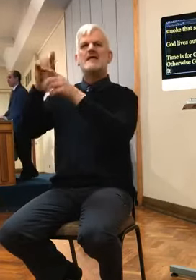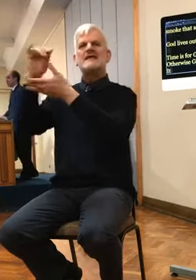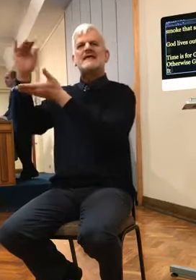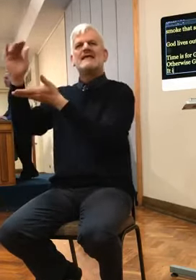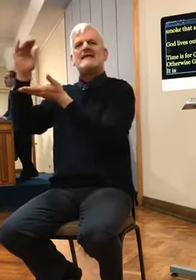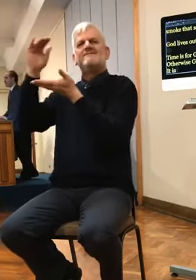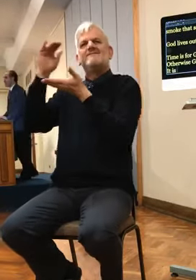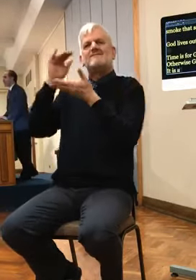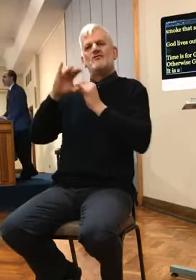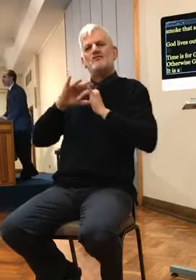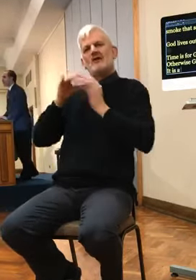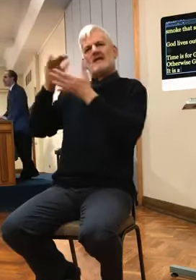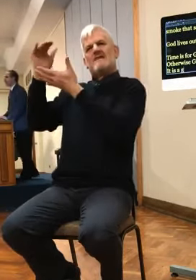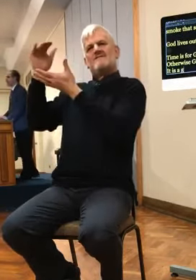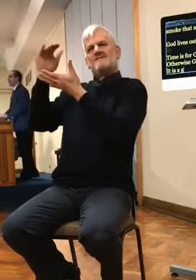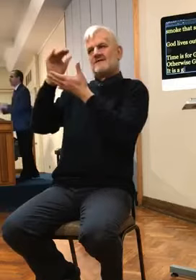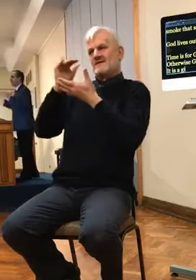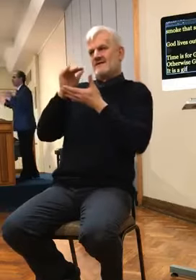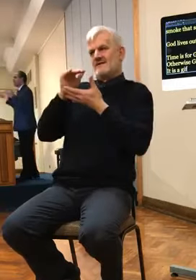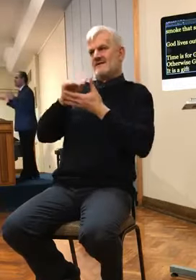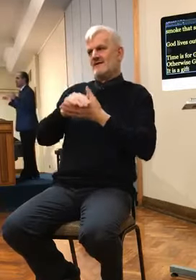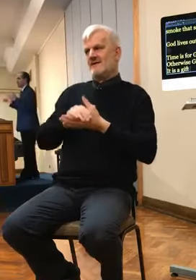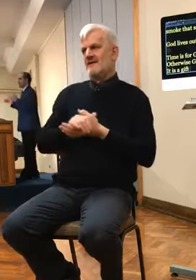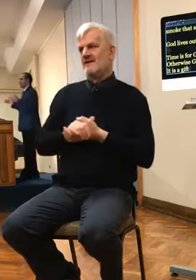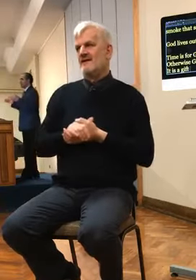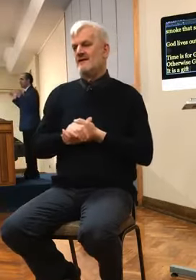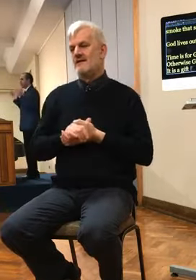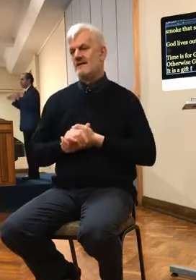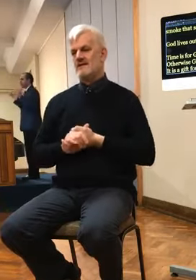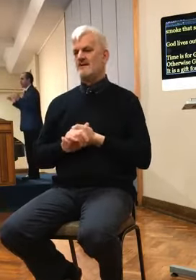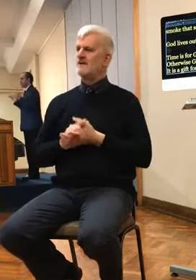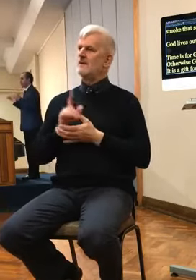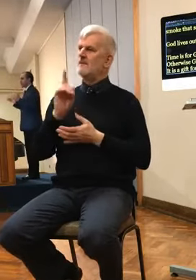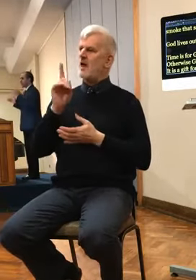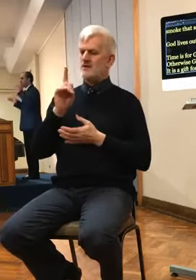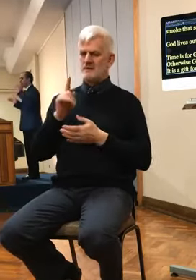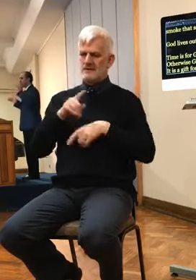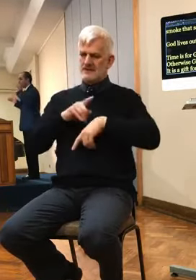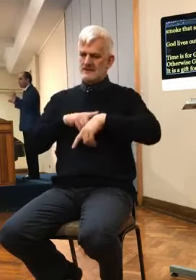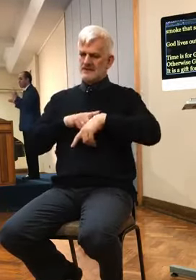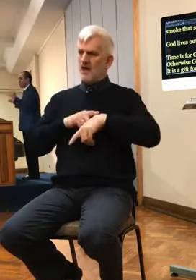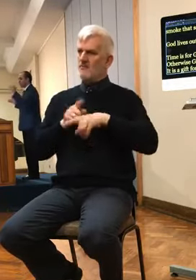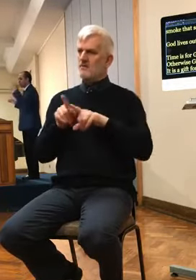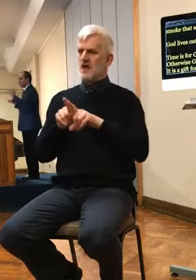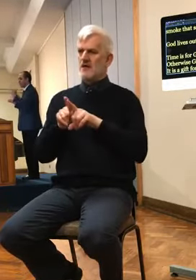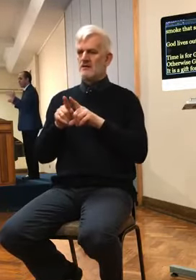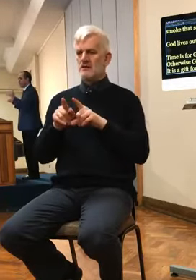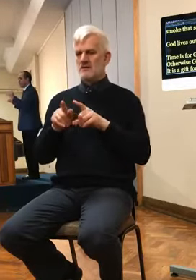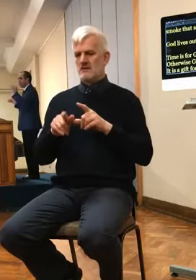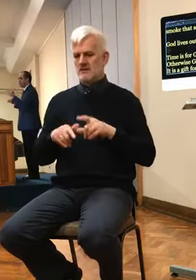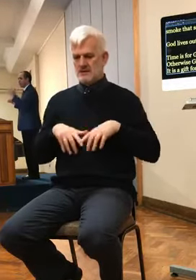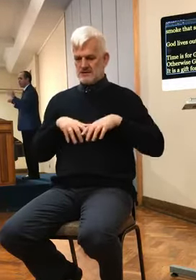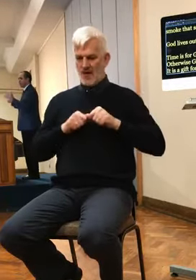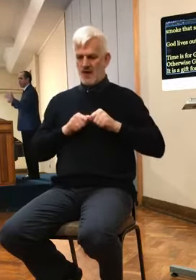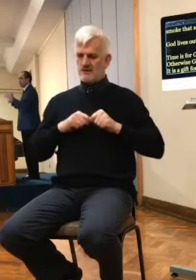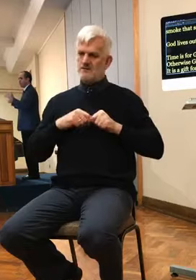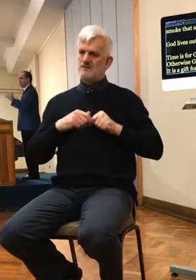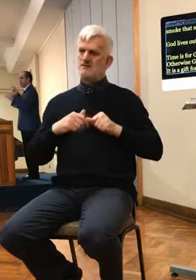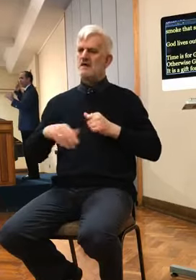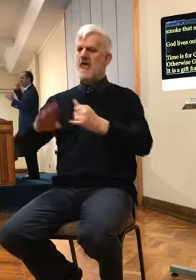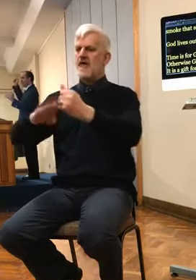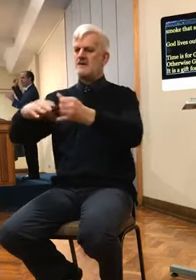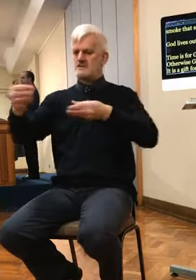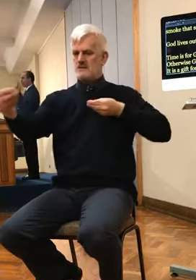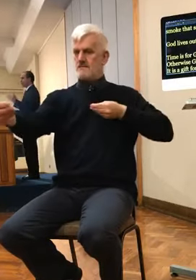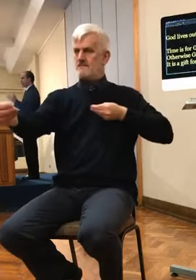at it. Time is like a bracket, a parenthesis. That parenthesis has been opened from the beginning when God